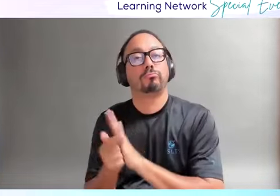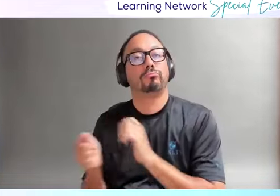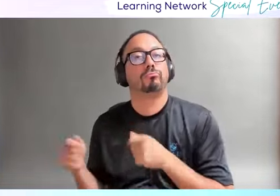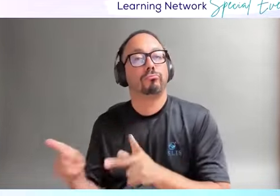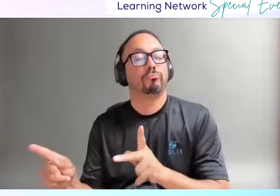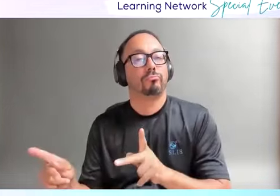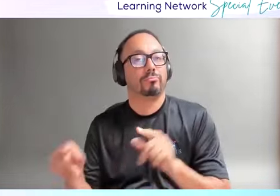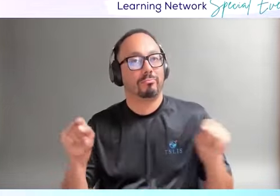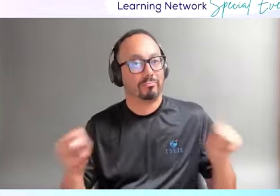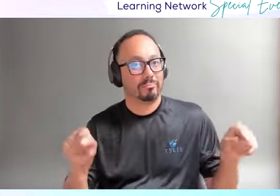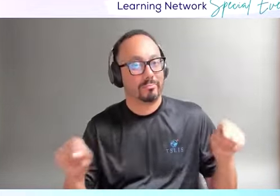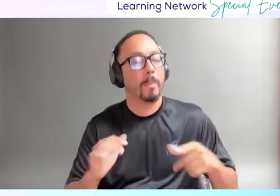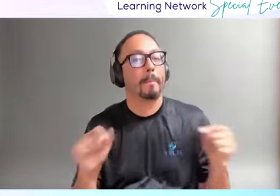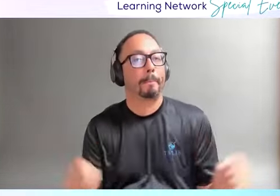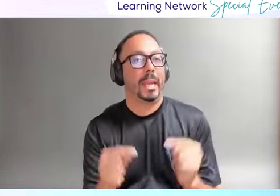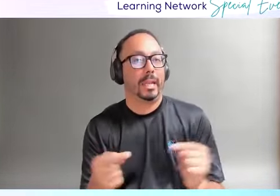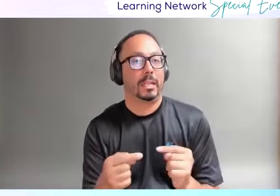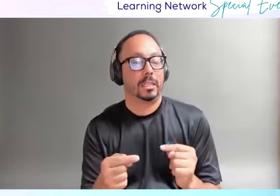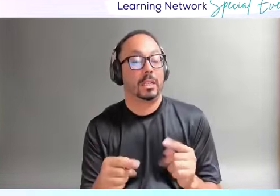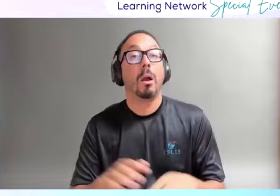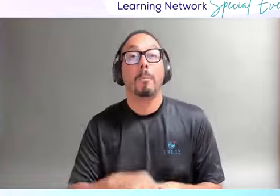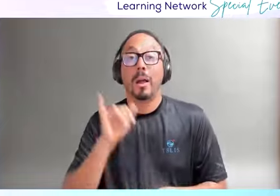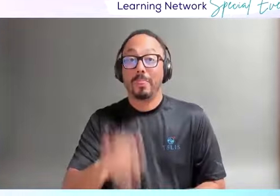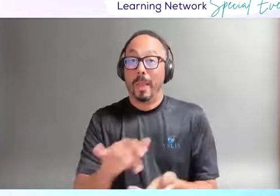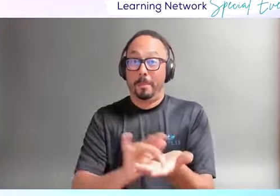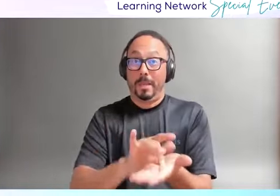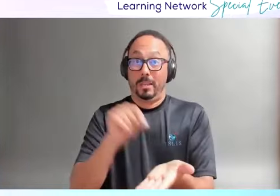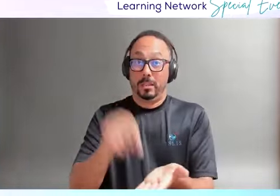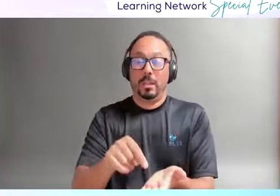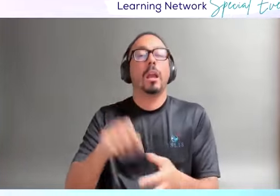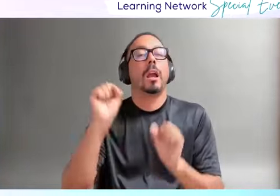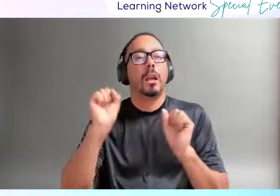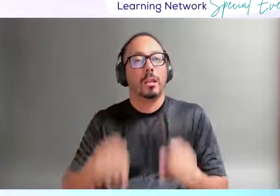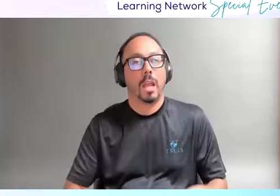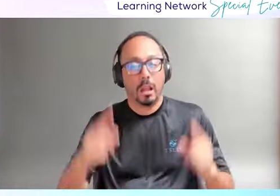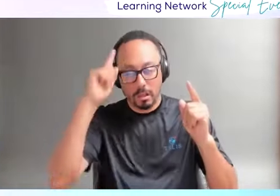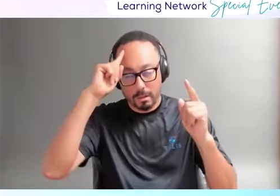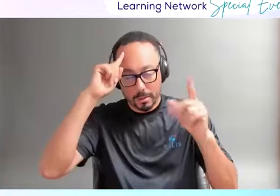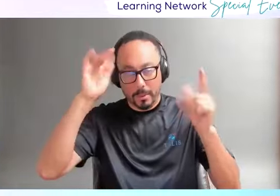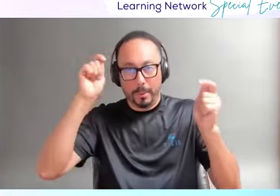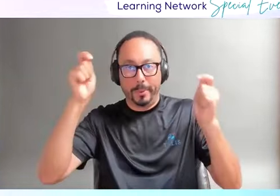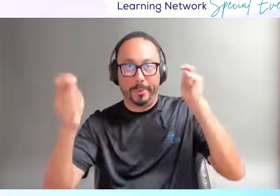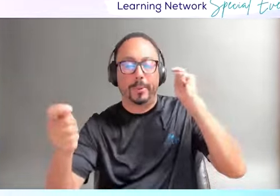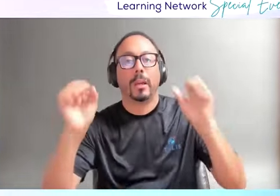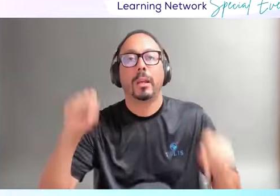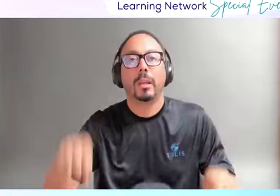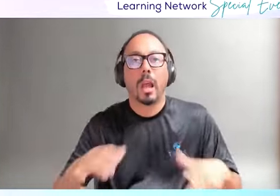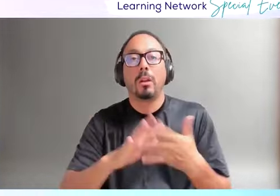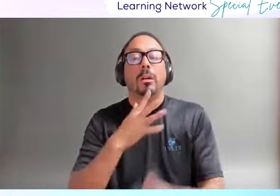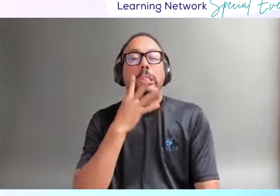They can create altered states, create craving and addiction, as we all well know, in the midst of an opioid crisis in